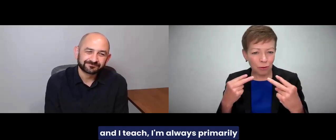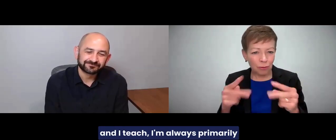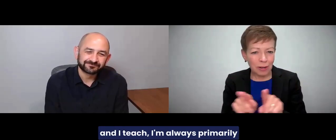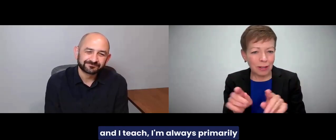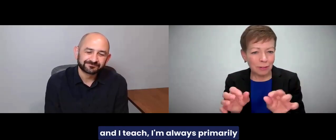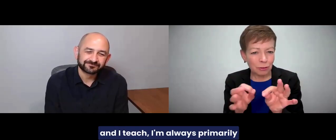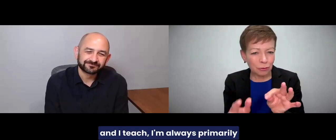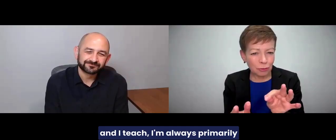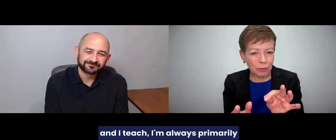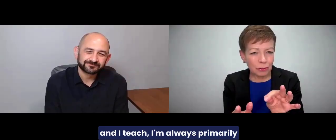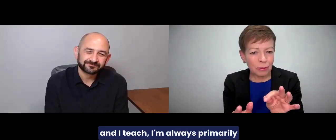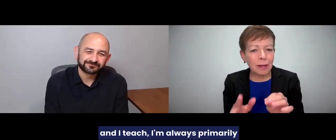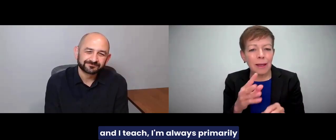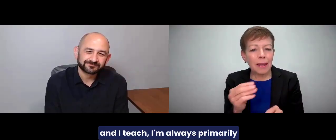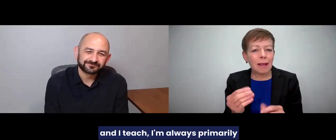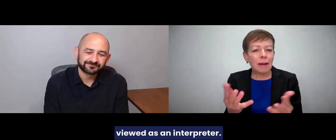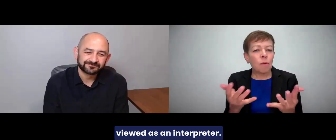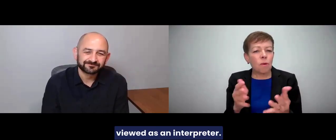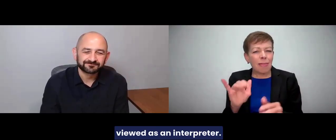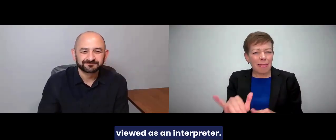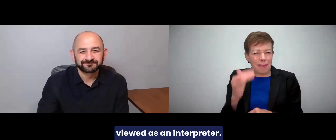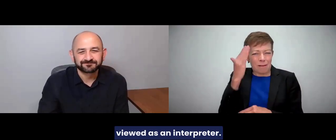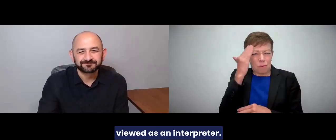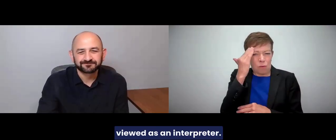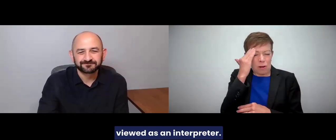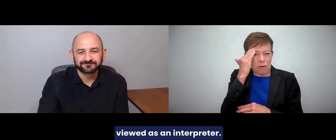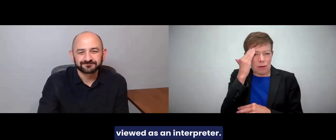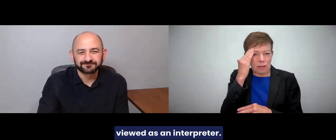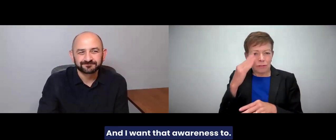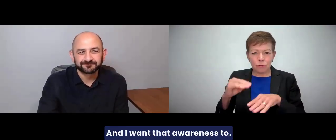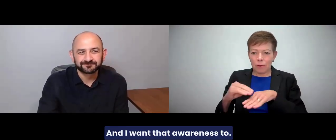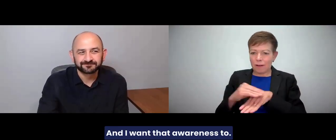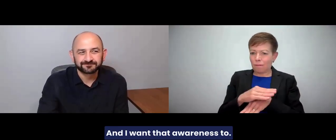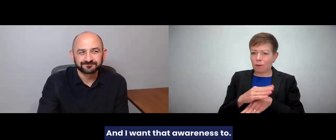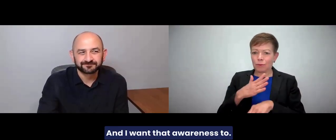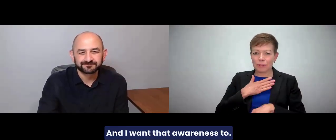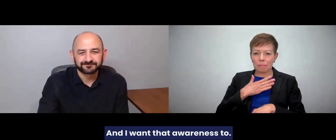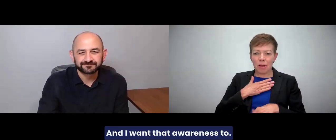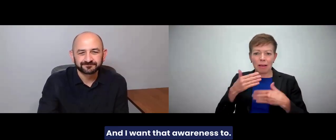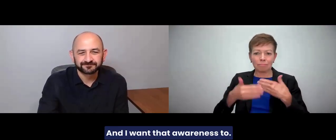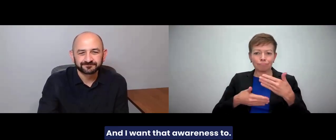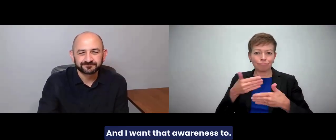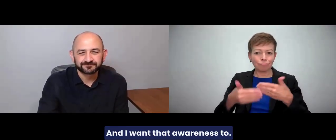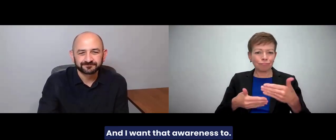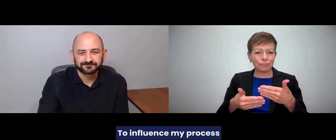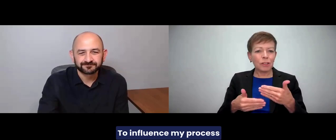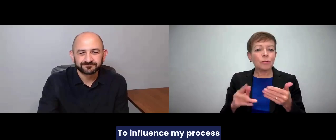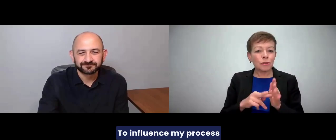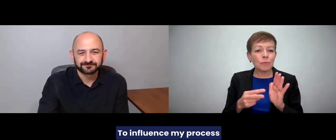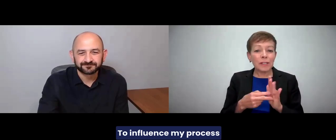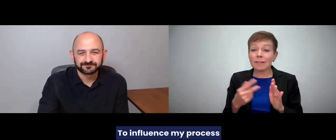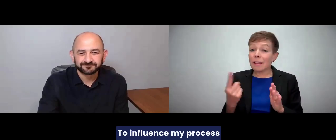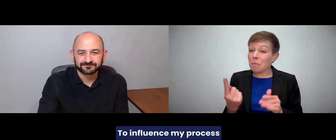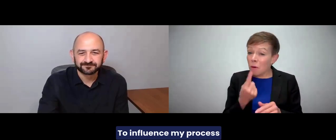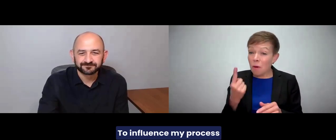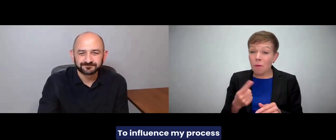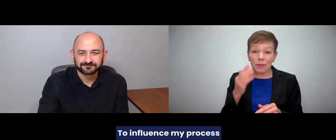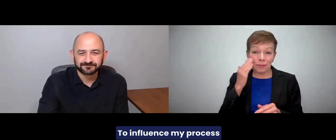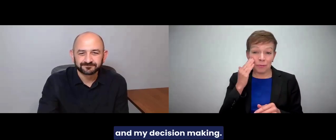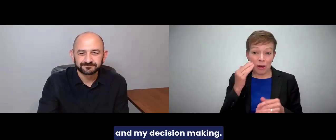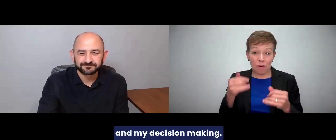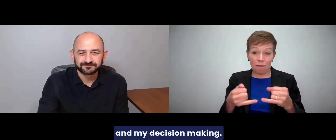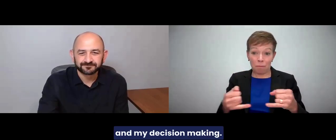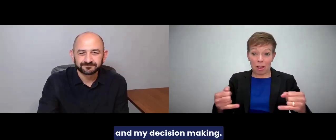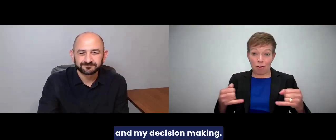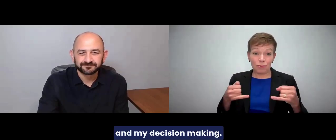I teach, I'm always primarily viewed as an interpreter. And I want that awareness to influence my